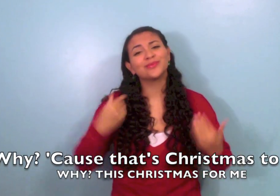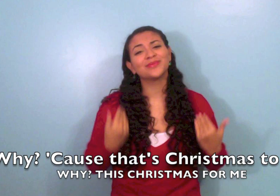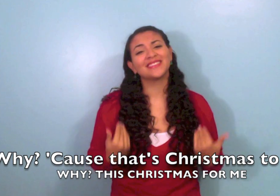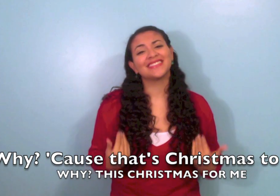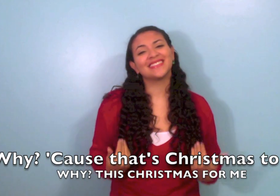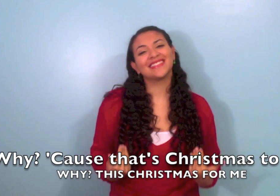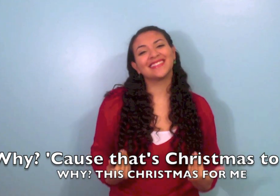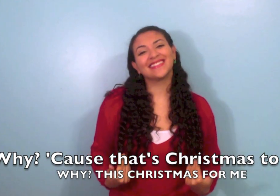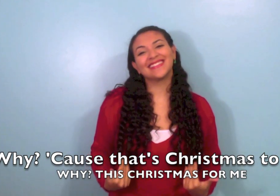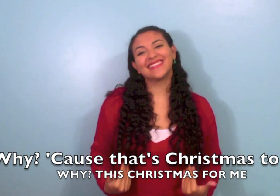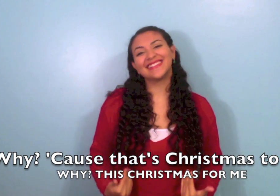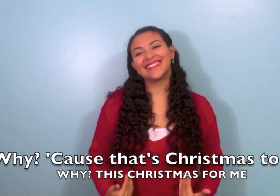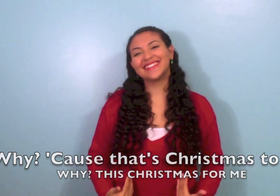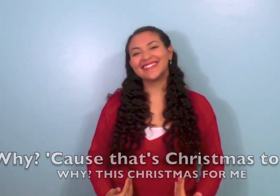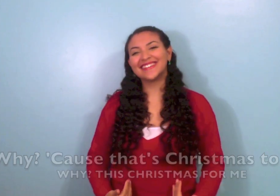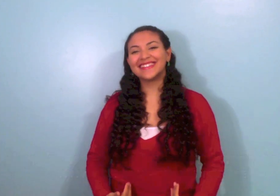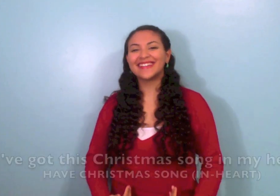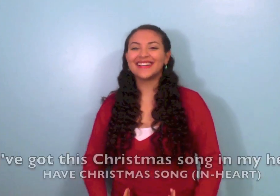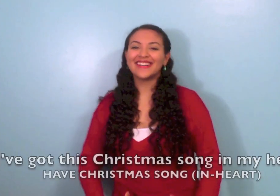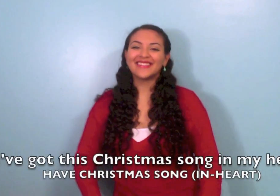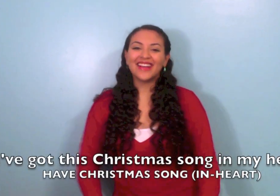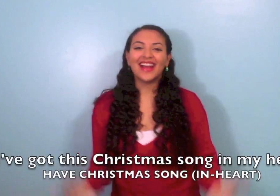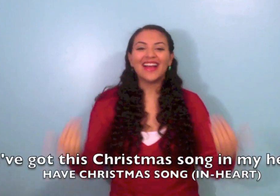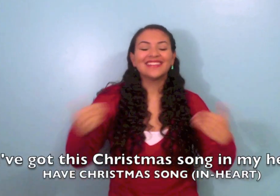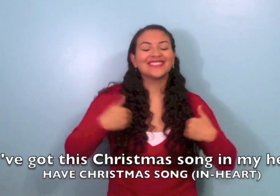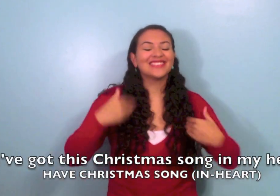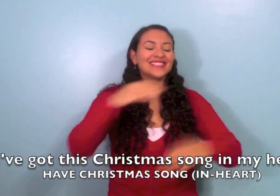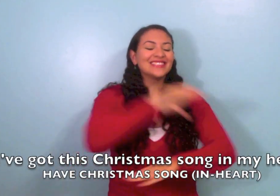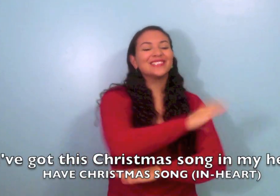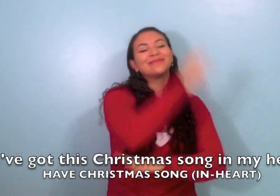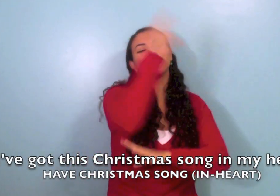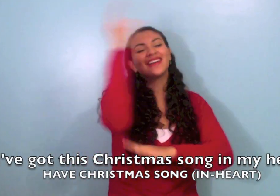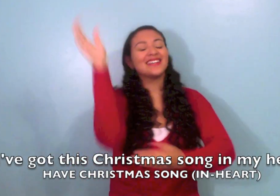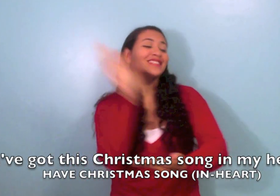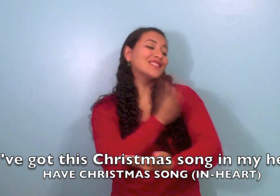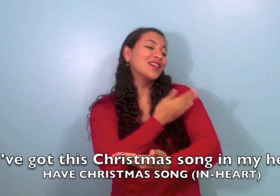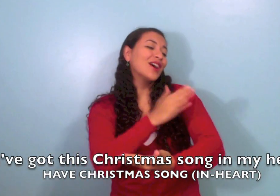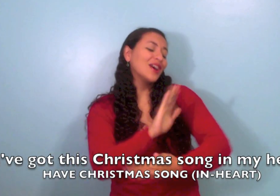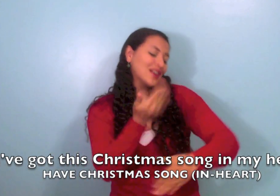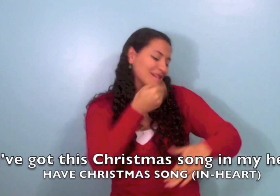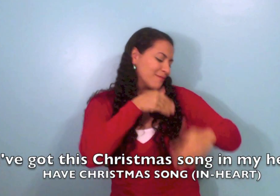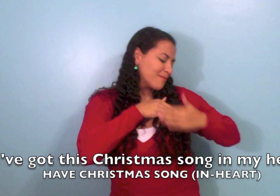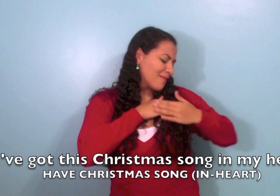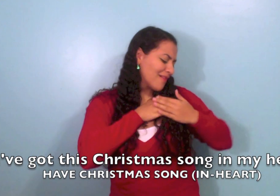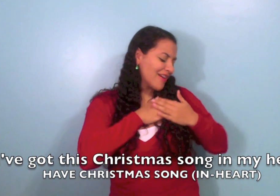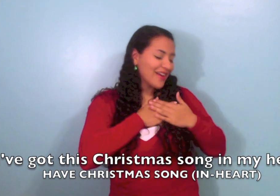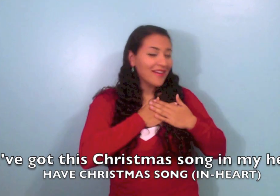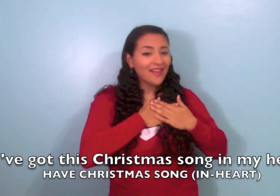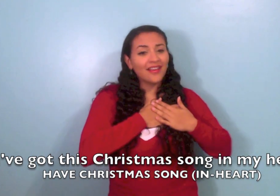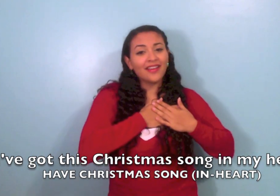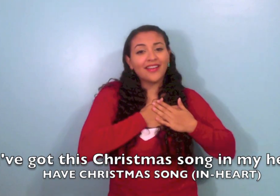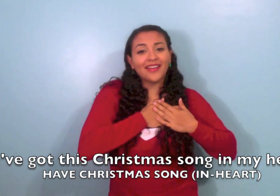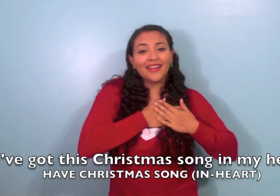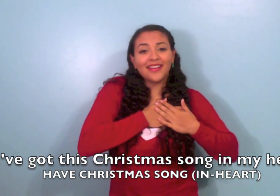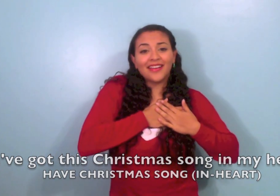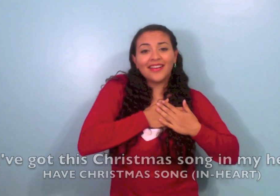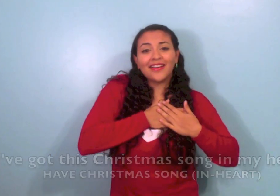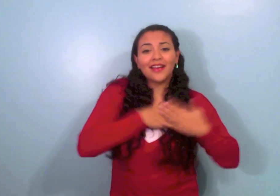me. I've got this Christmas song in my heart.